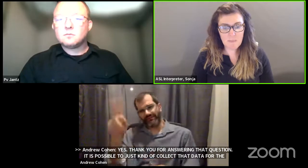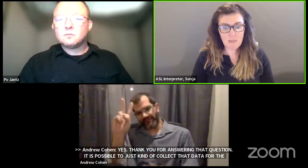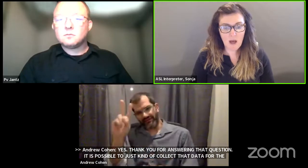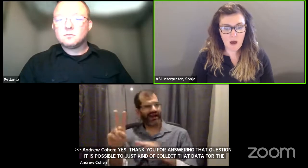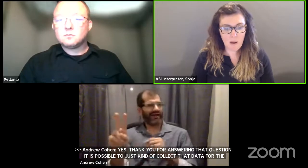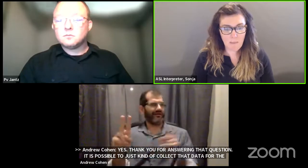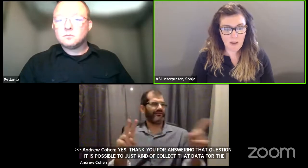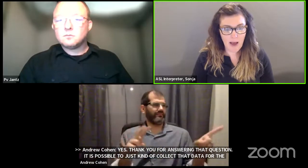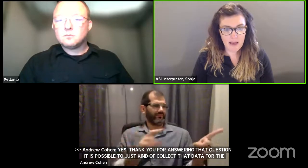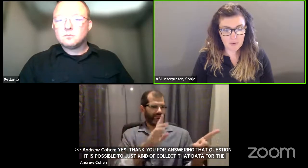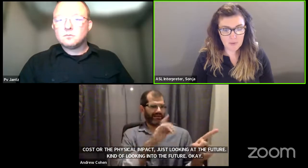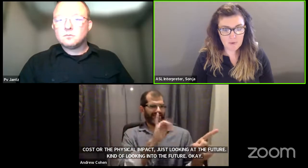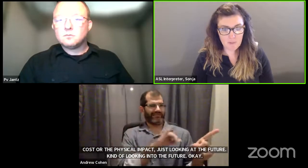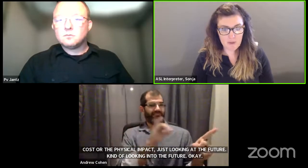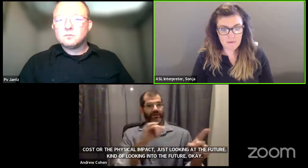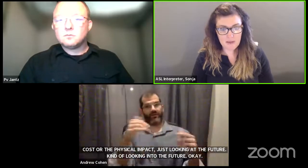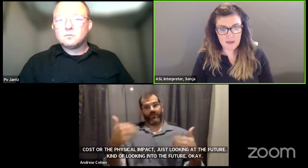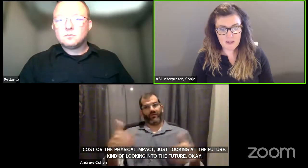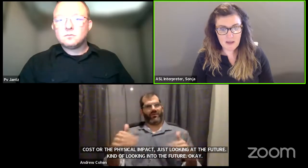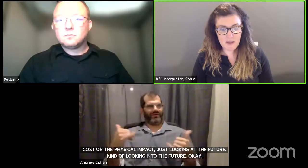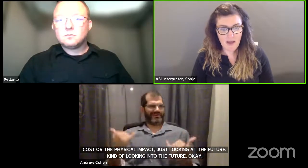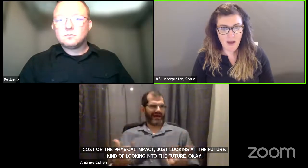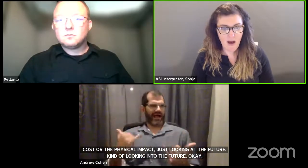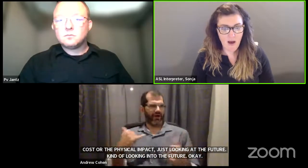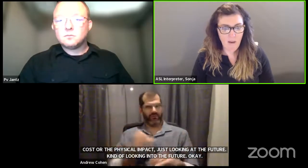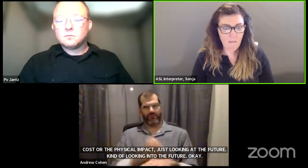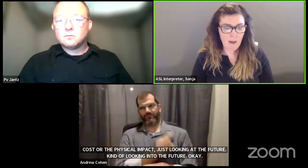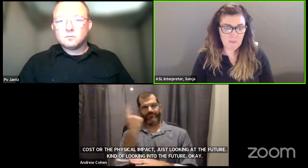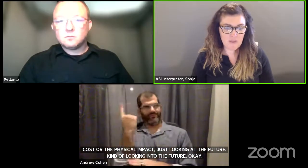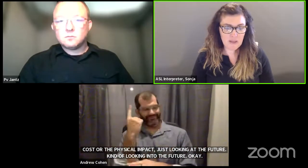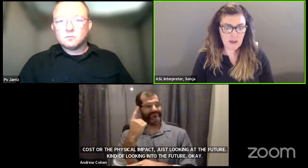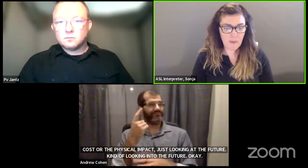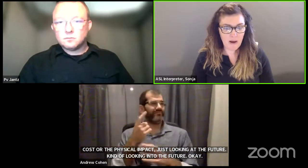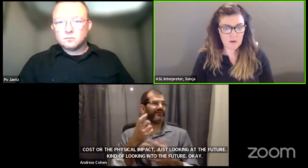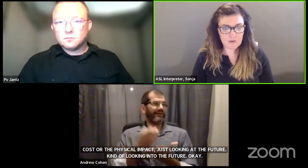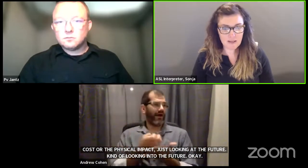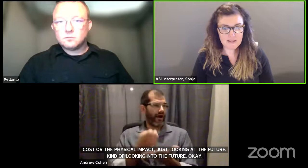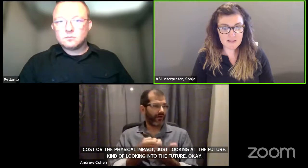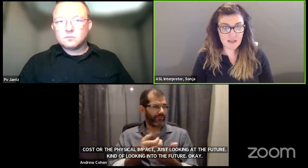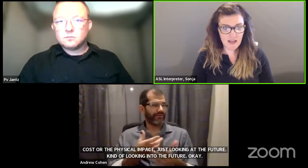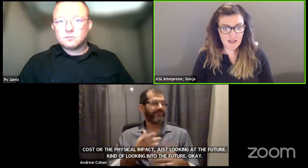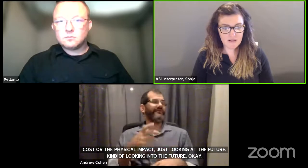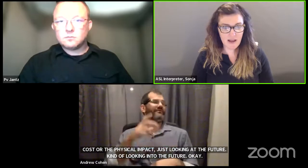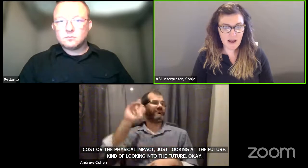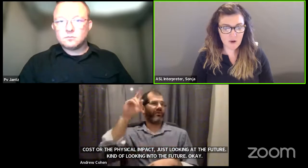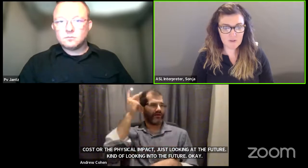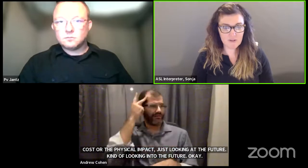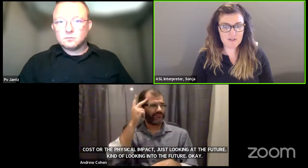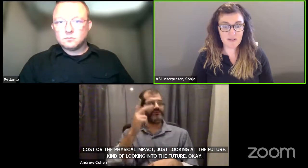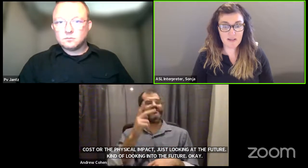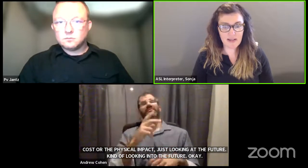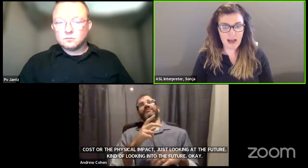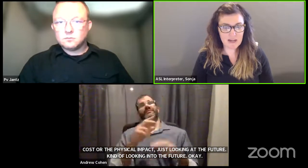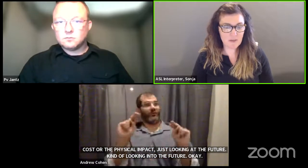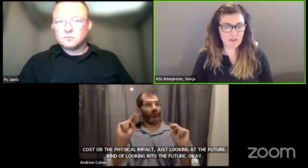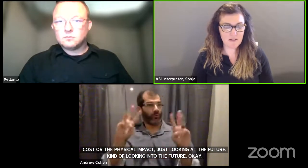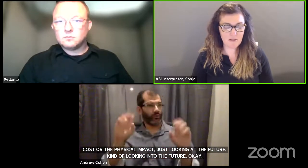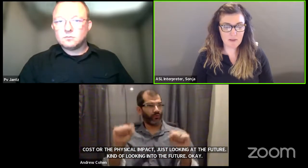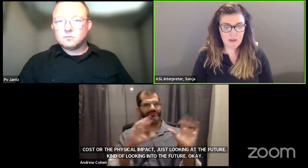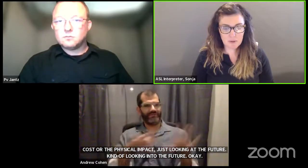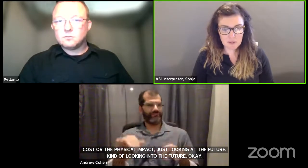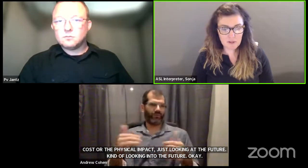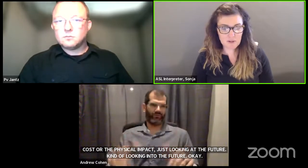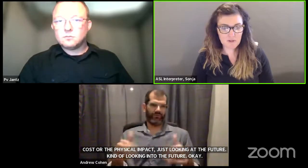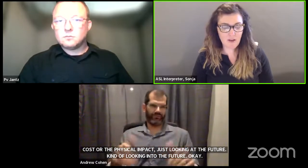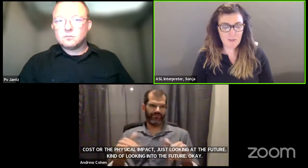statement, I agree with PV. I'm thinking about like today and now, the economy,